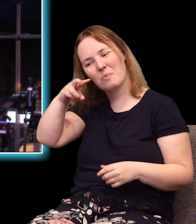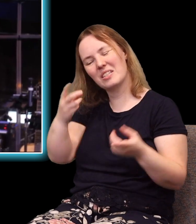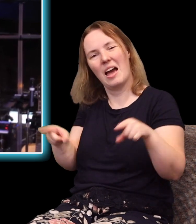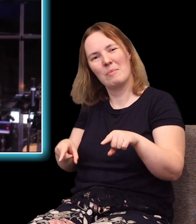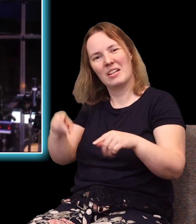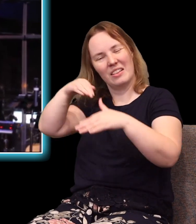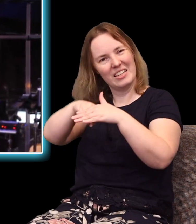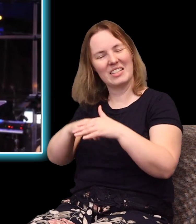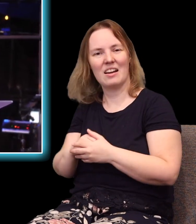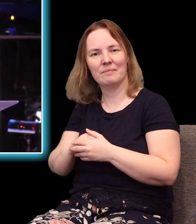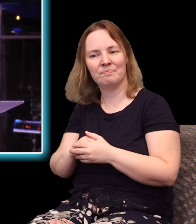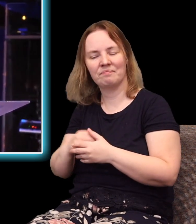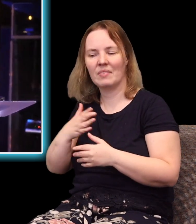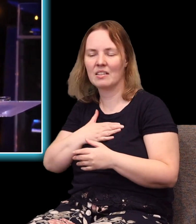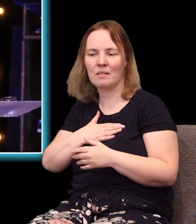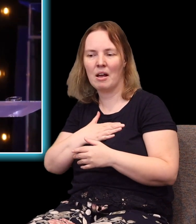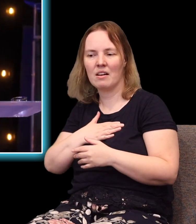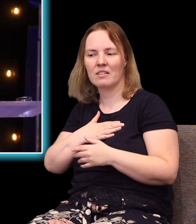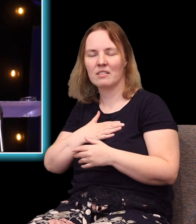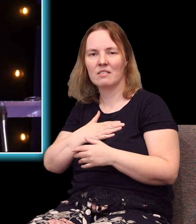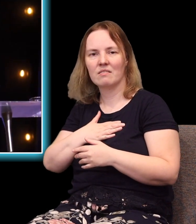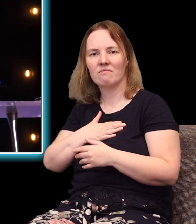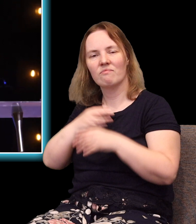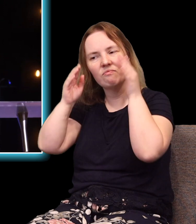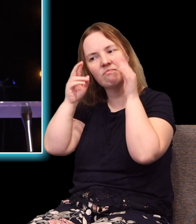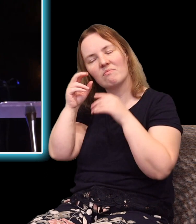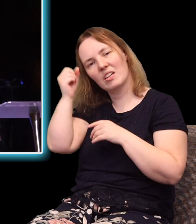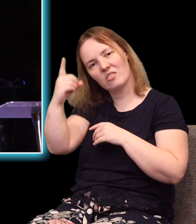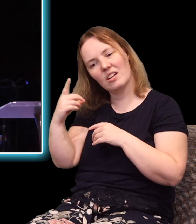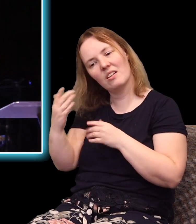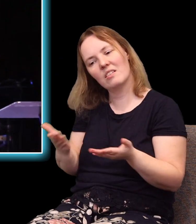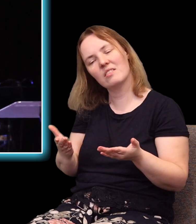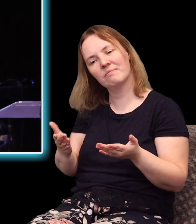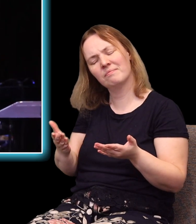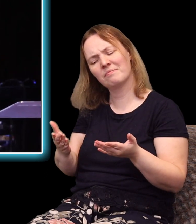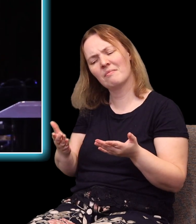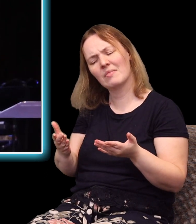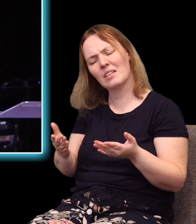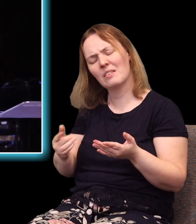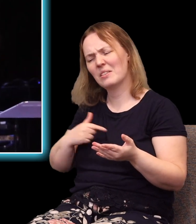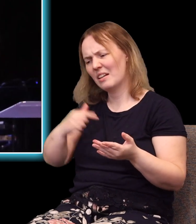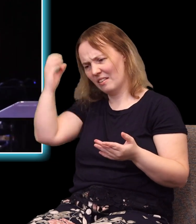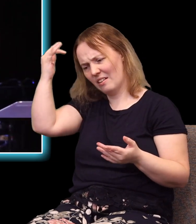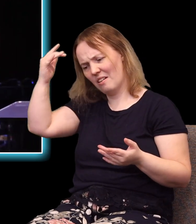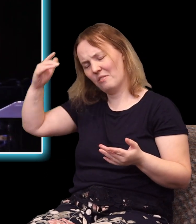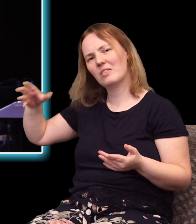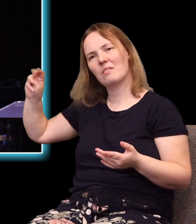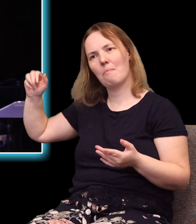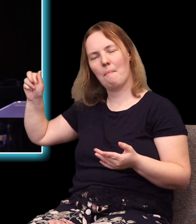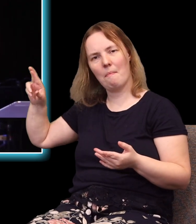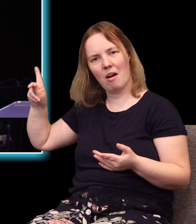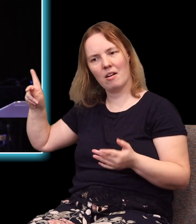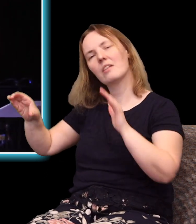inside. Now, this is just my twist on this, but as I was contemplating that thought in the scriptures, what came to my mind was the incident